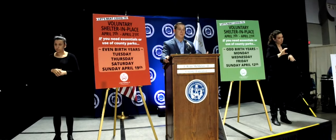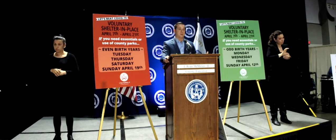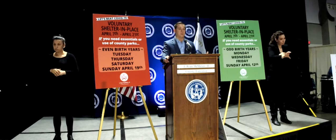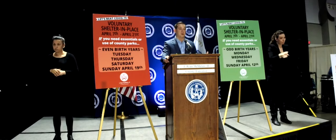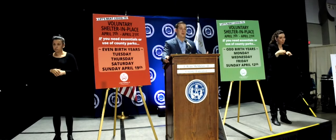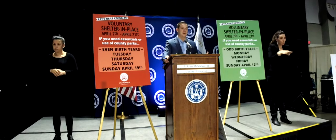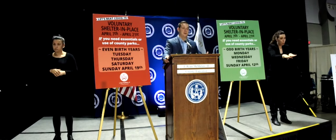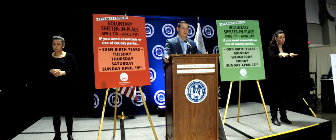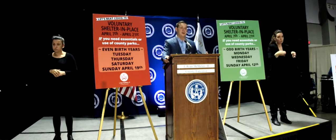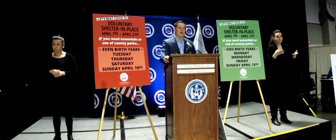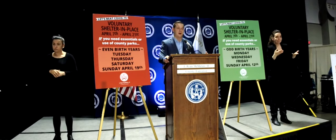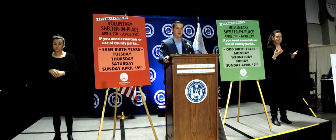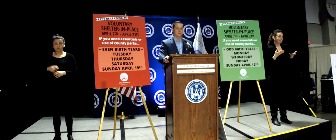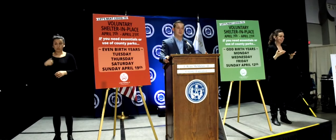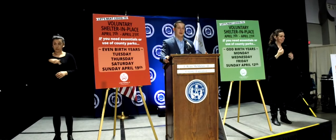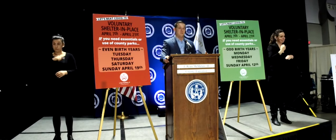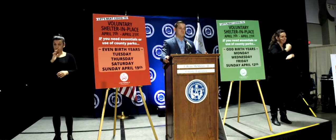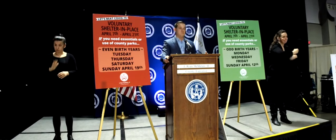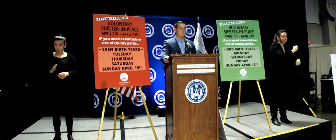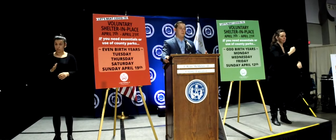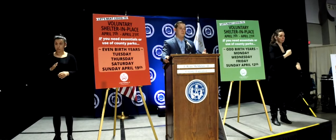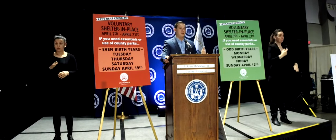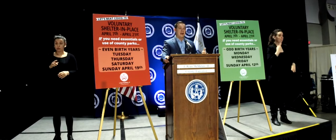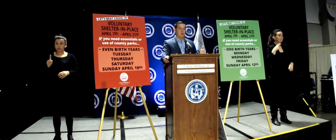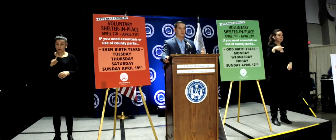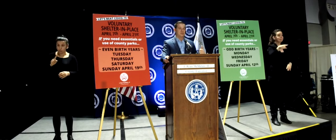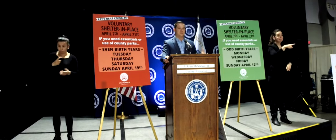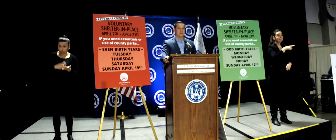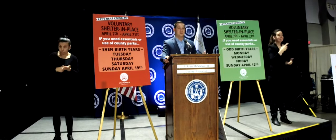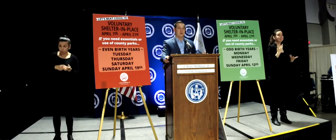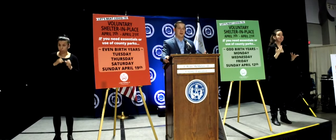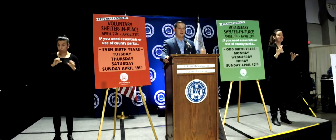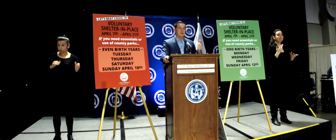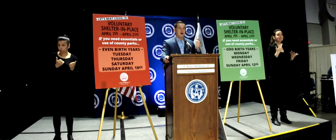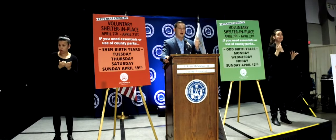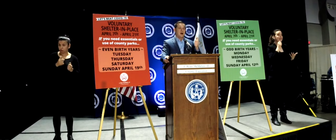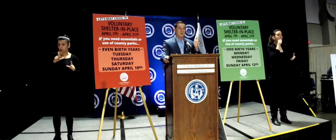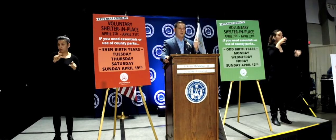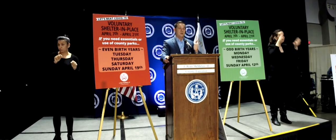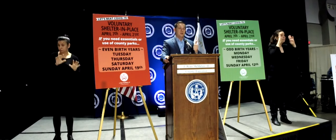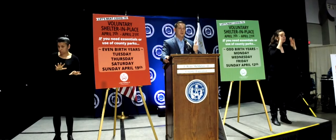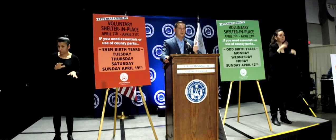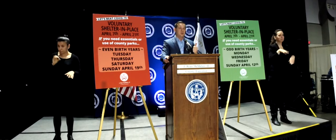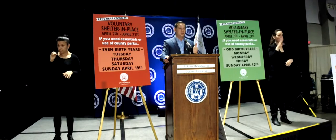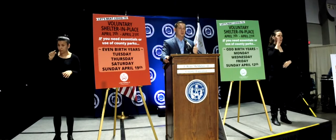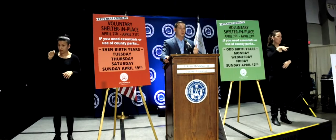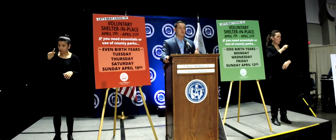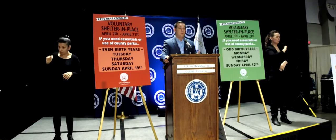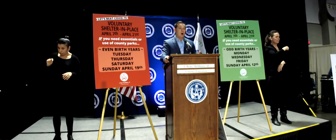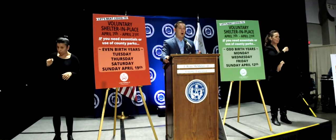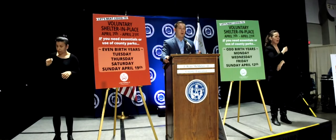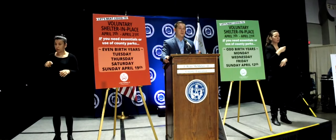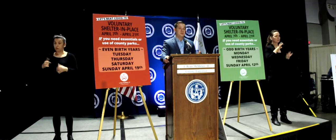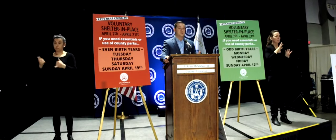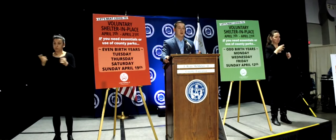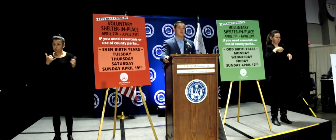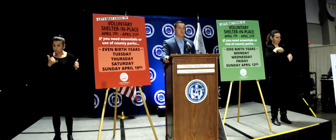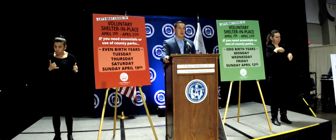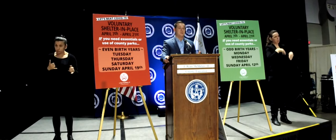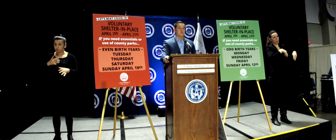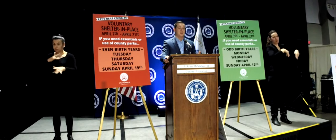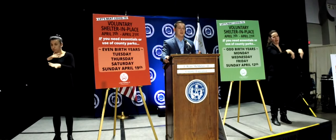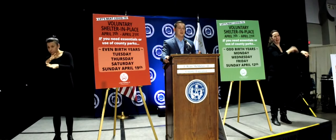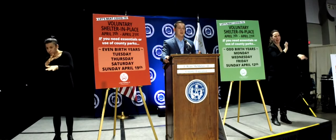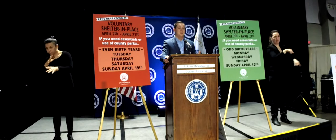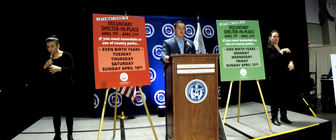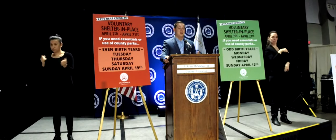very popular parade. I'm very Irish, okay? We closed a mall, the 6th largest